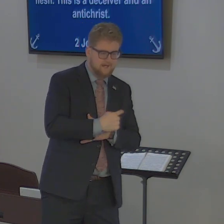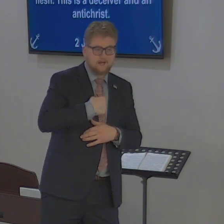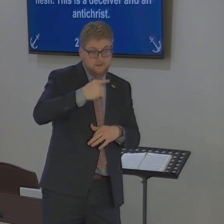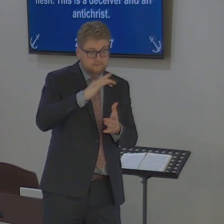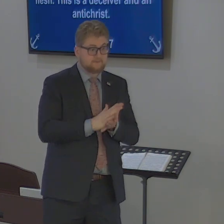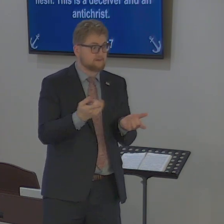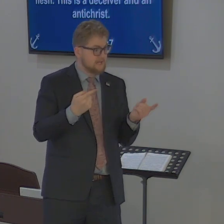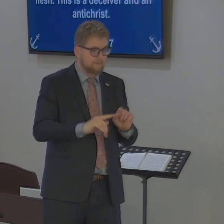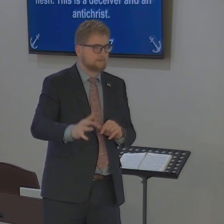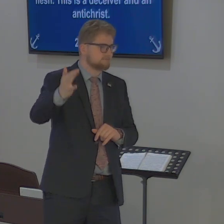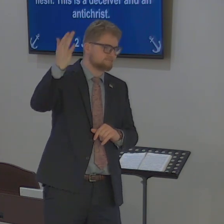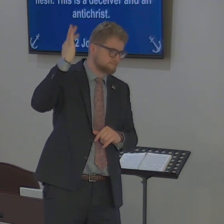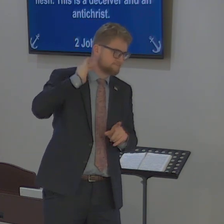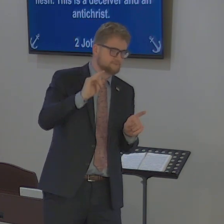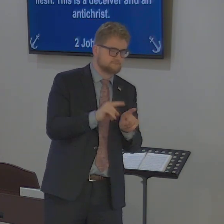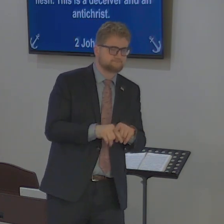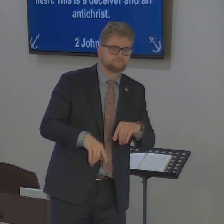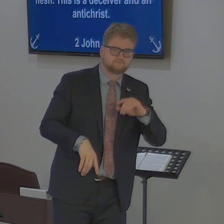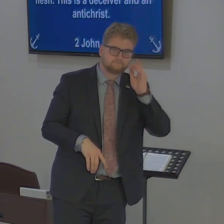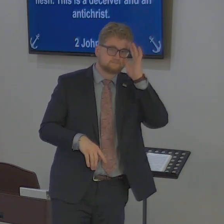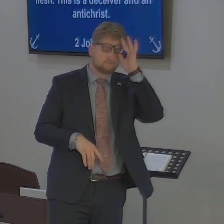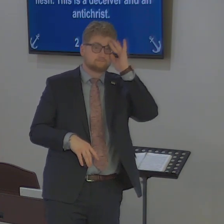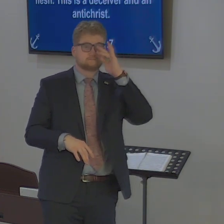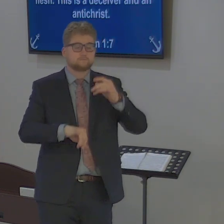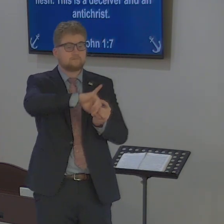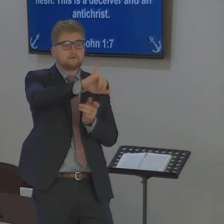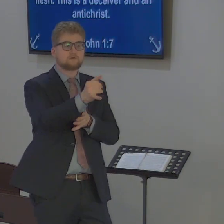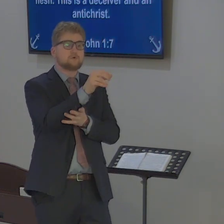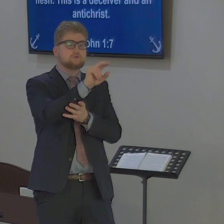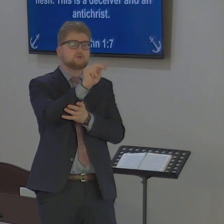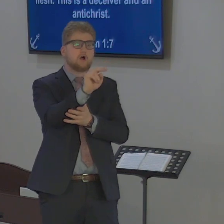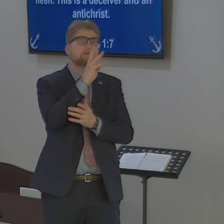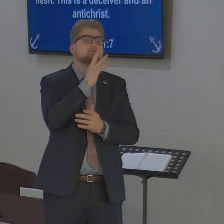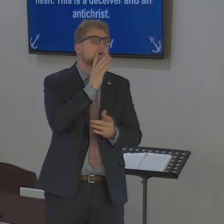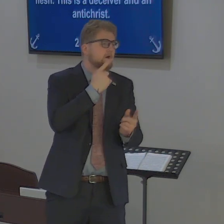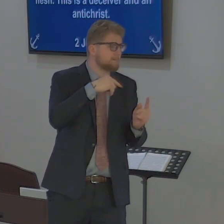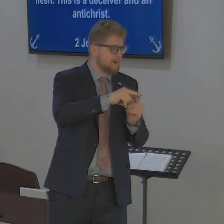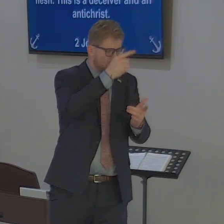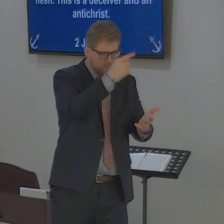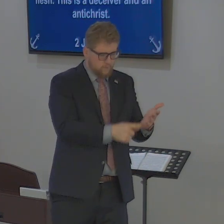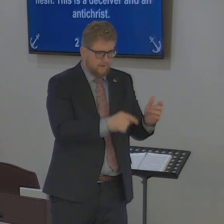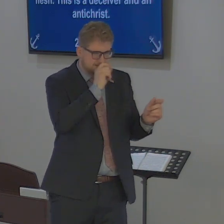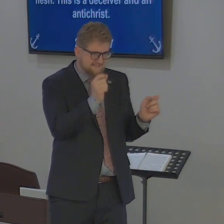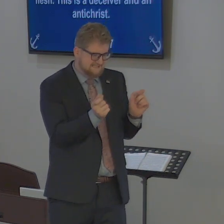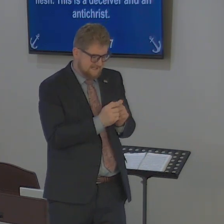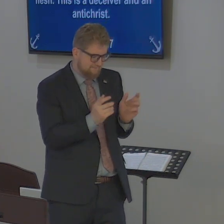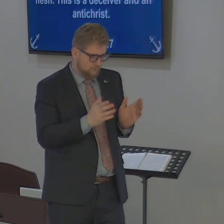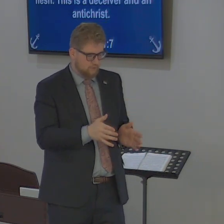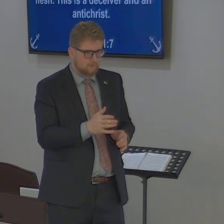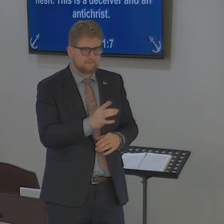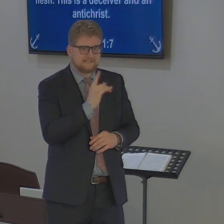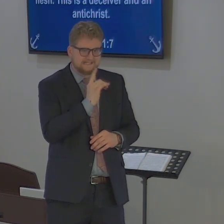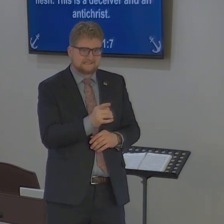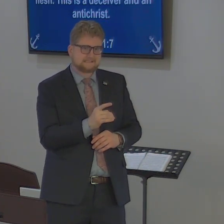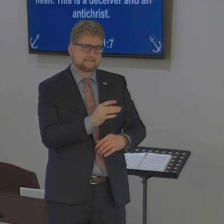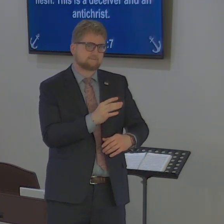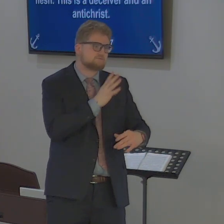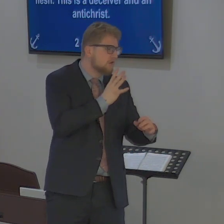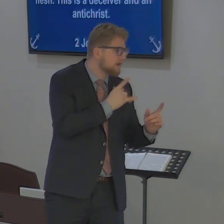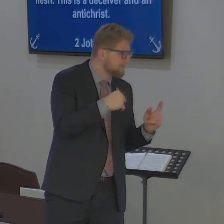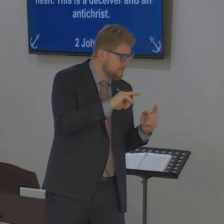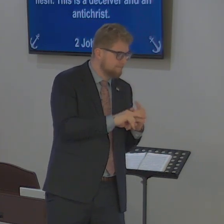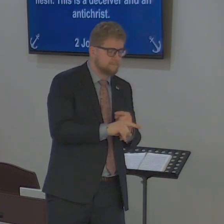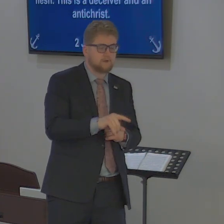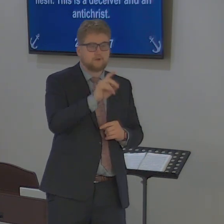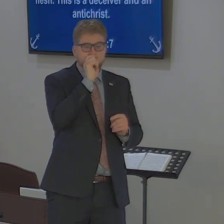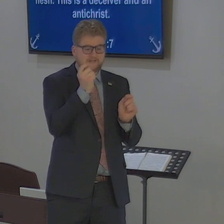Now, specifically, John nails down what this deceiver is disclosing, okay? This deceiver in